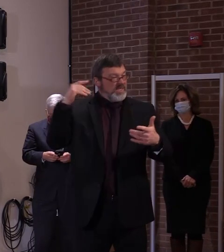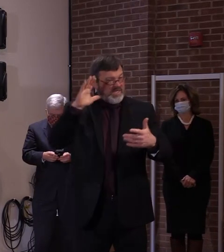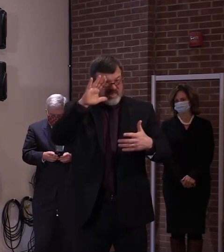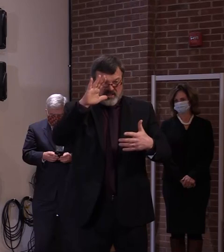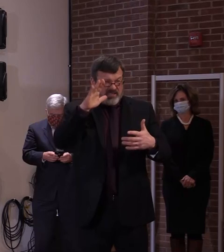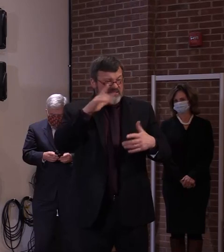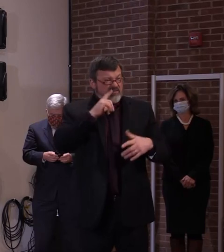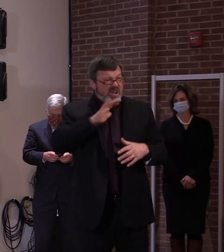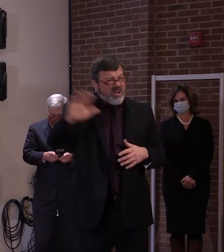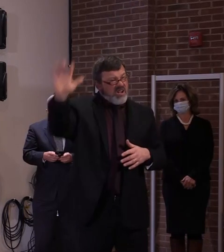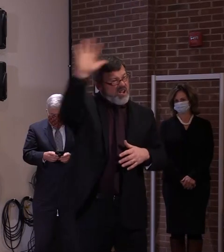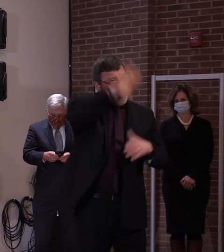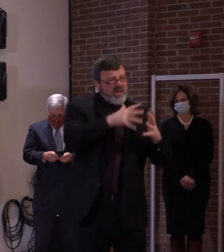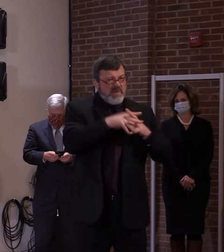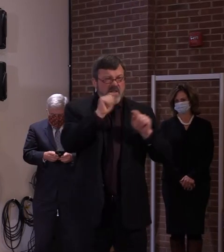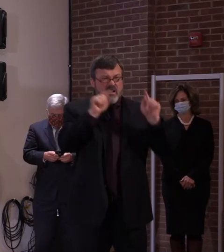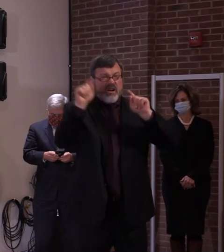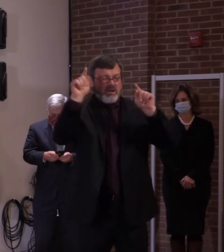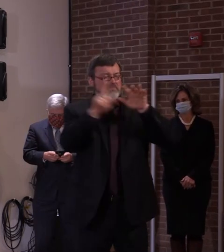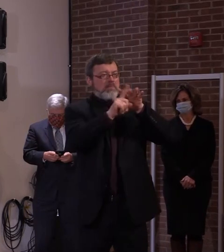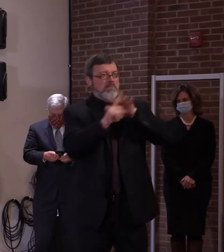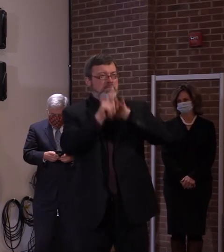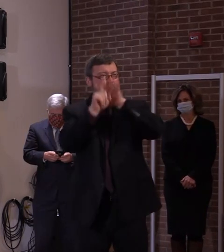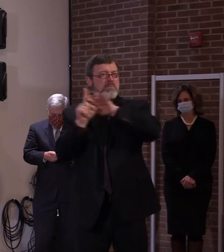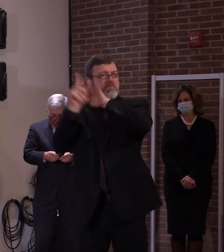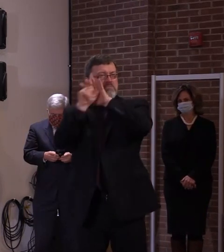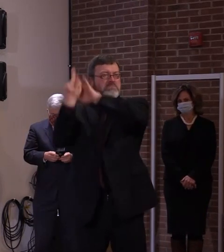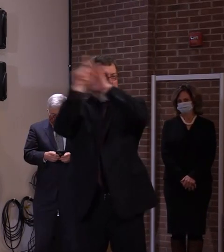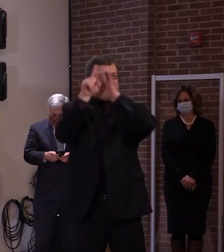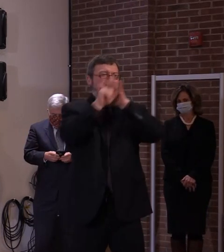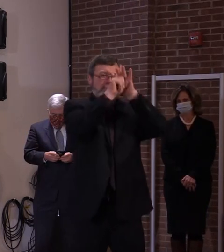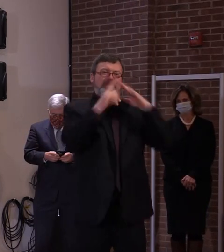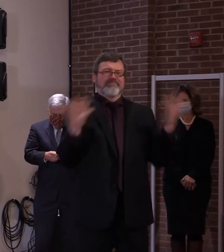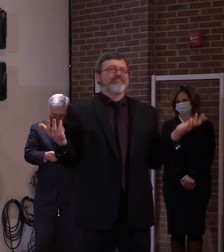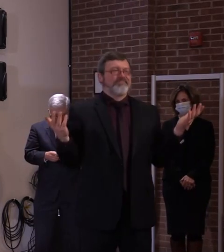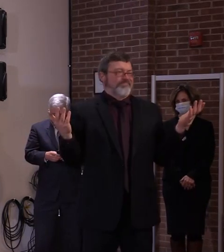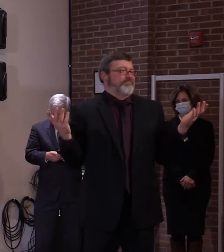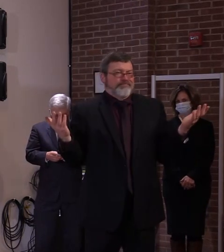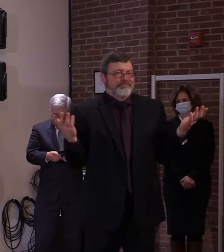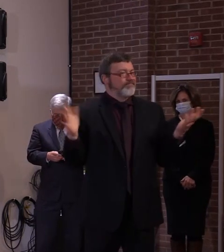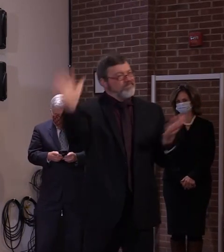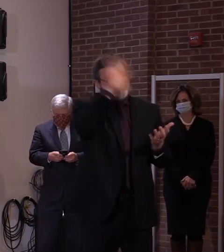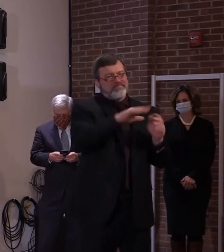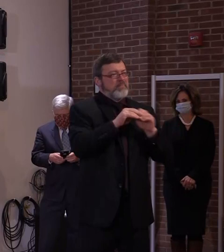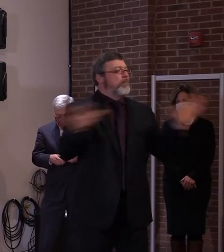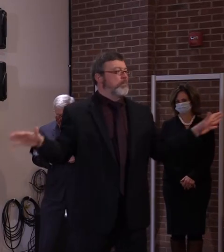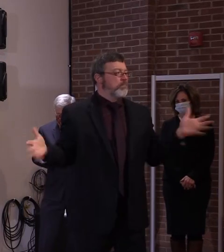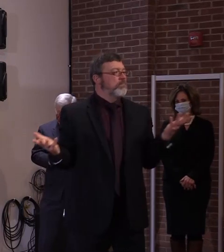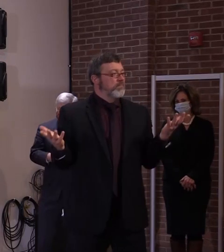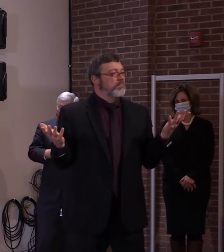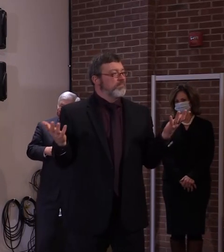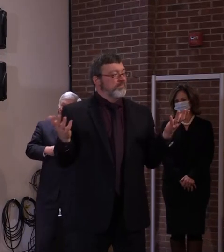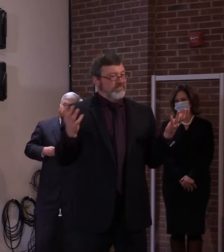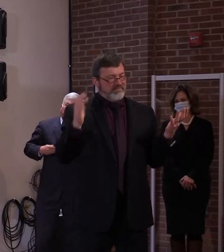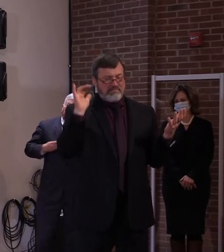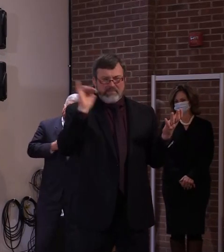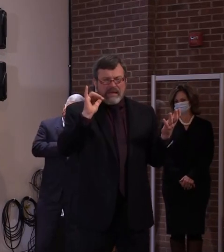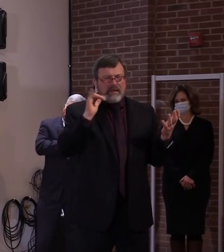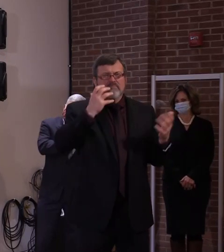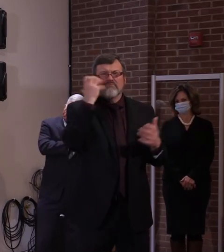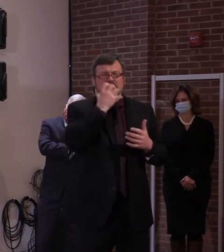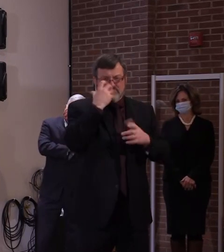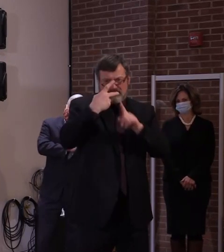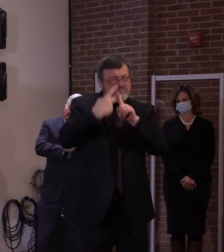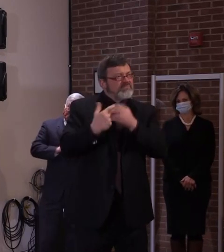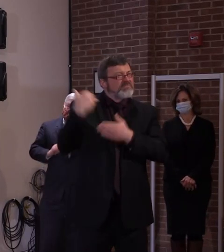It's amazing to say that in less than 8 weeks since it was first identified overseas, it is now the dominant strain in the